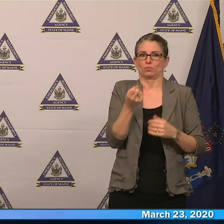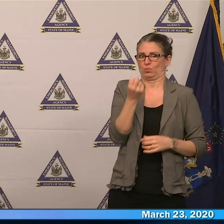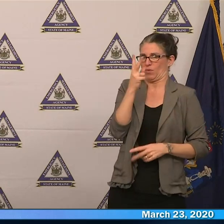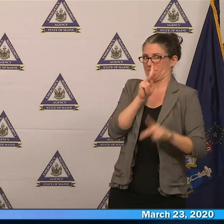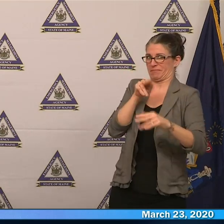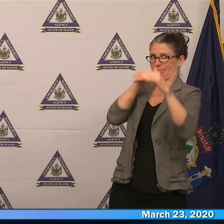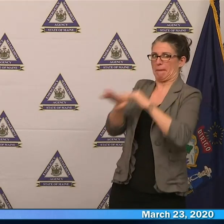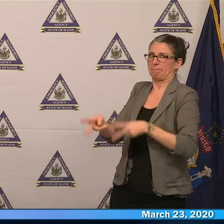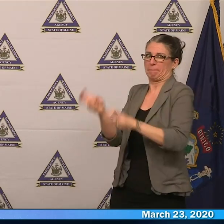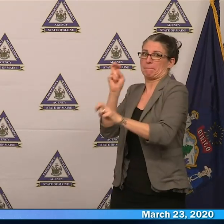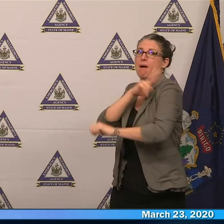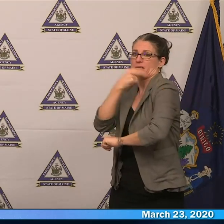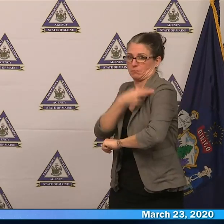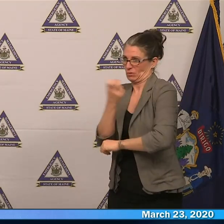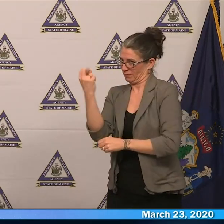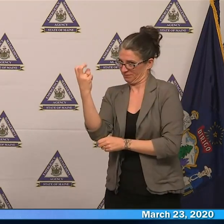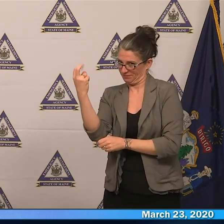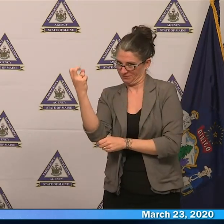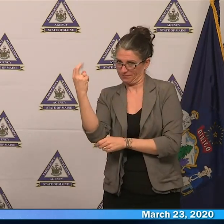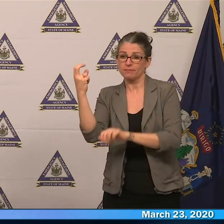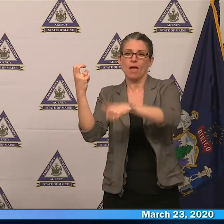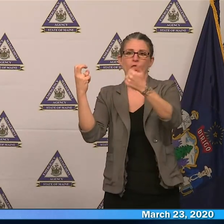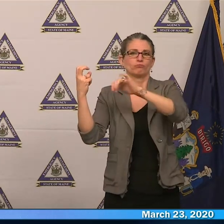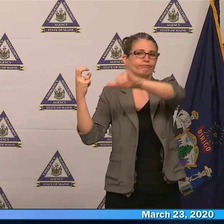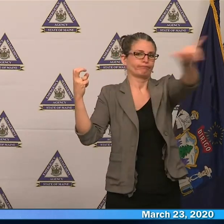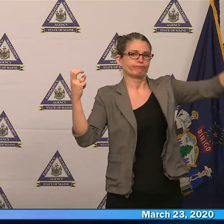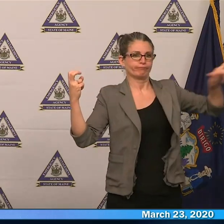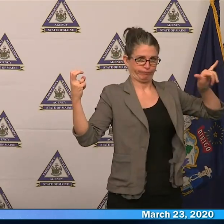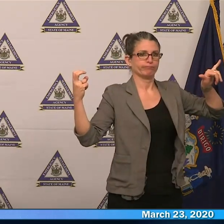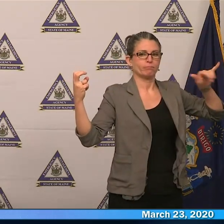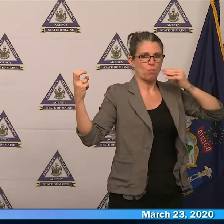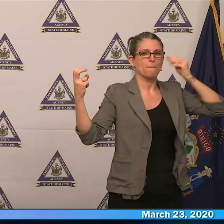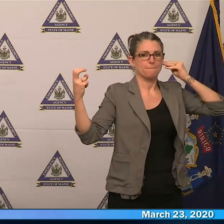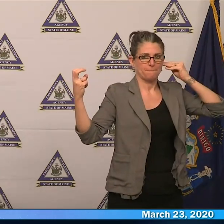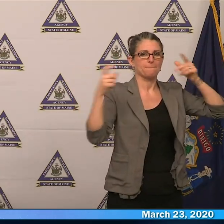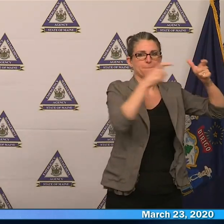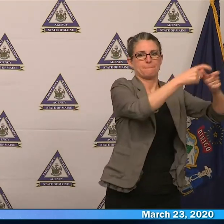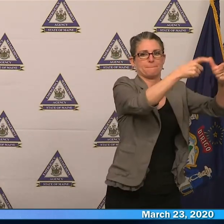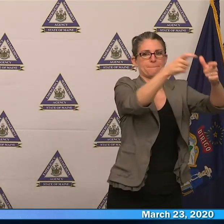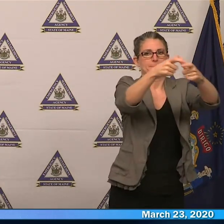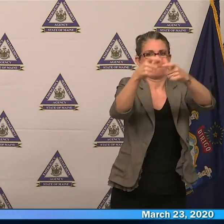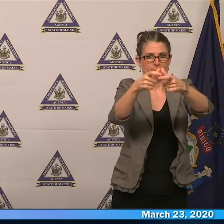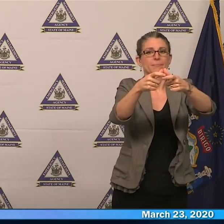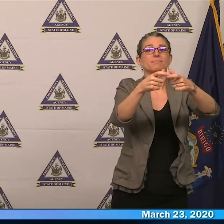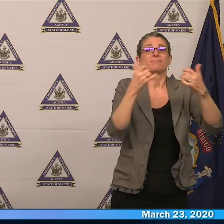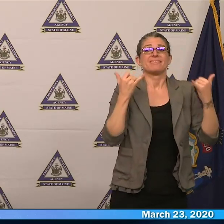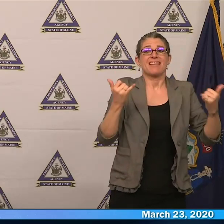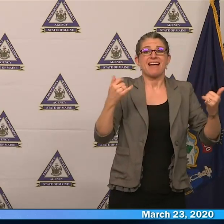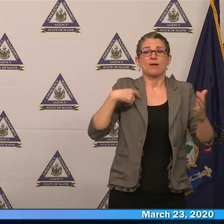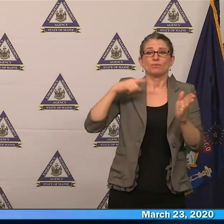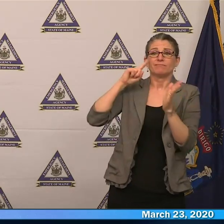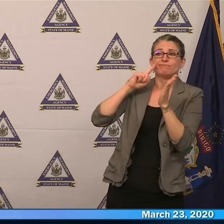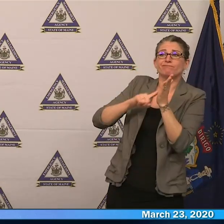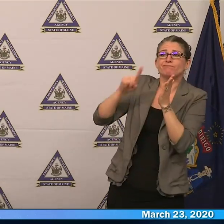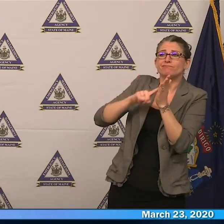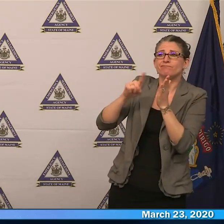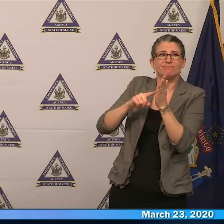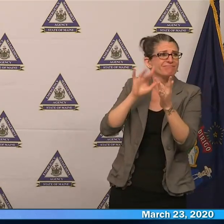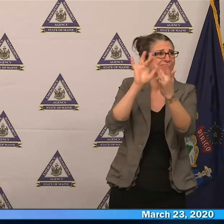is being done to determine other epidemiological features about these cases in total.